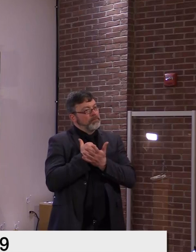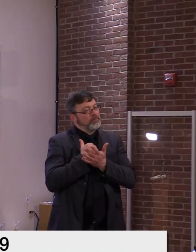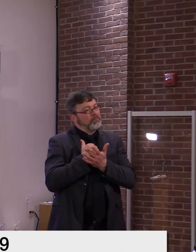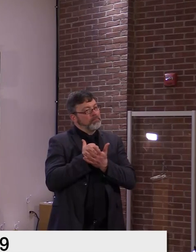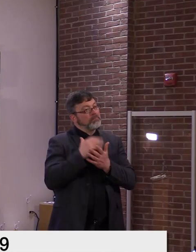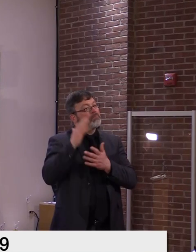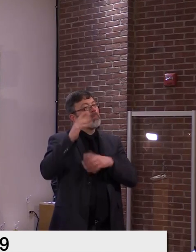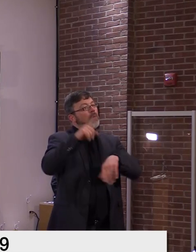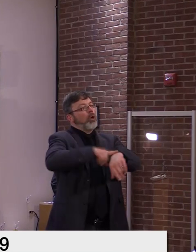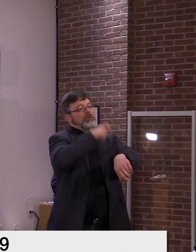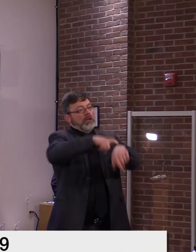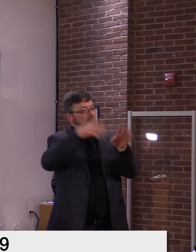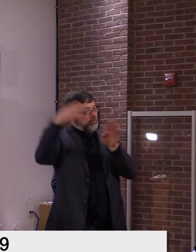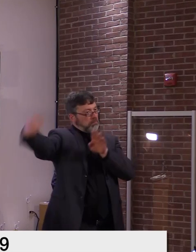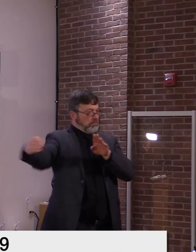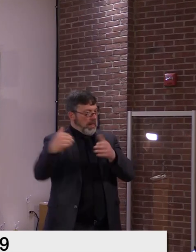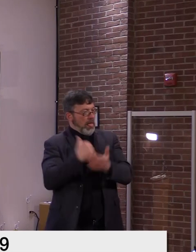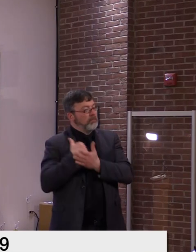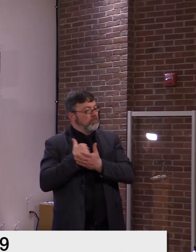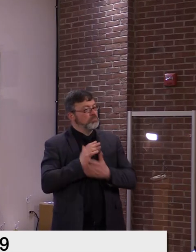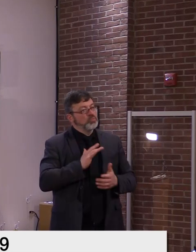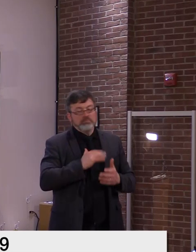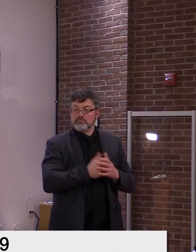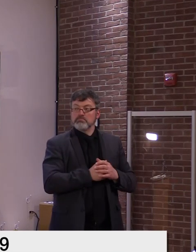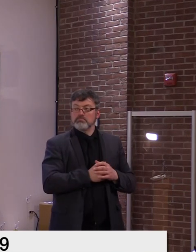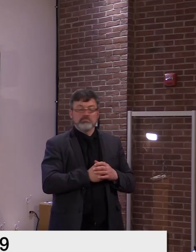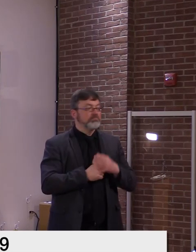the demand in some respects.